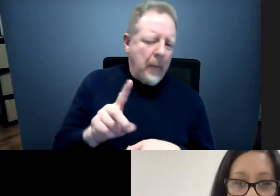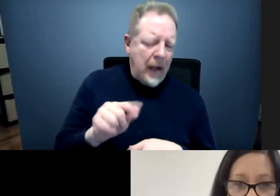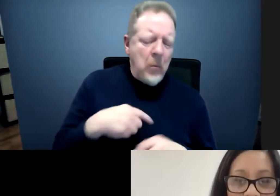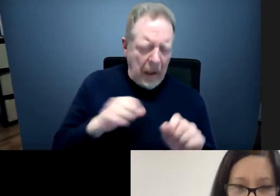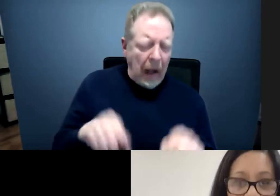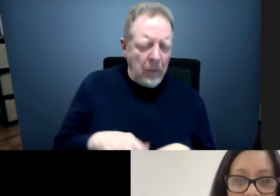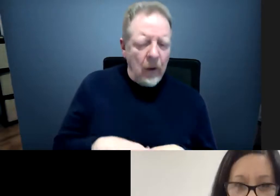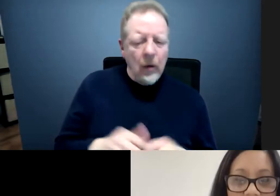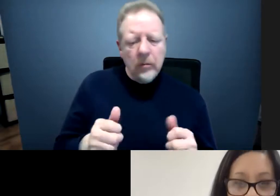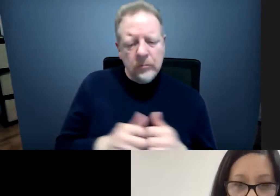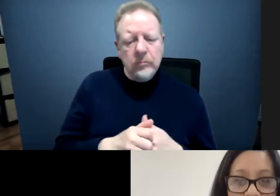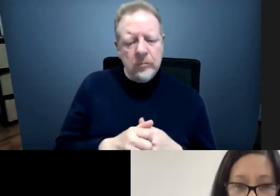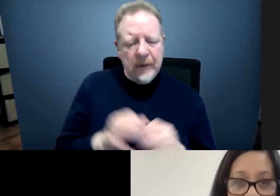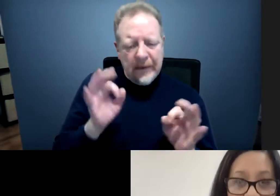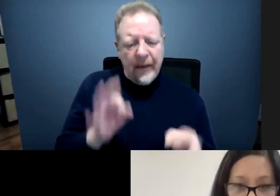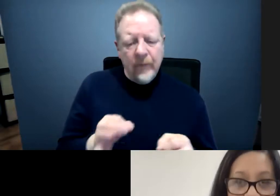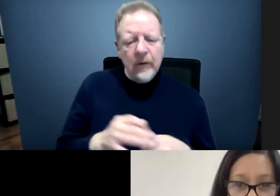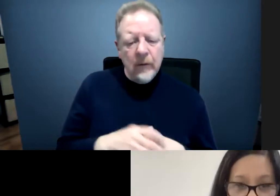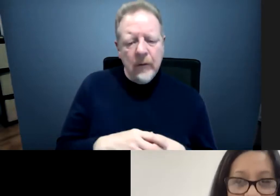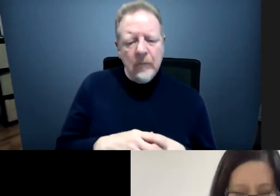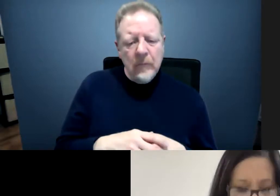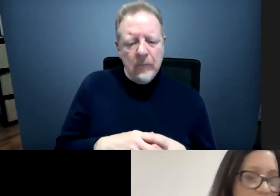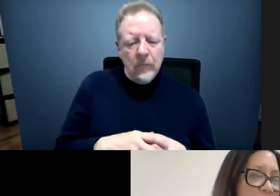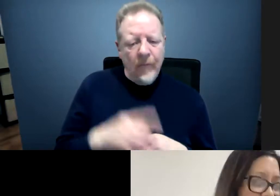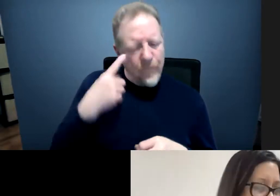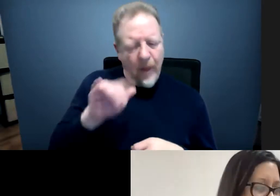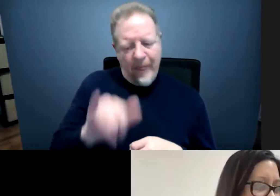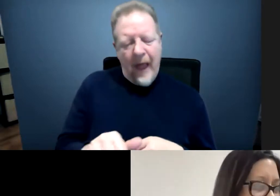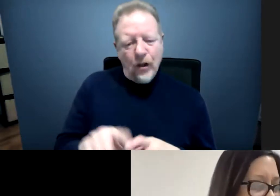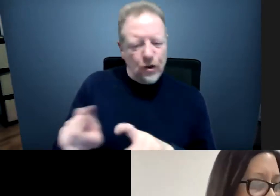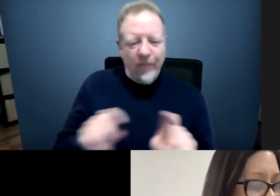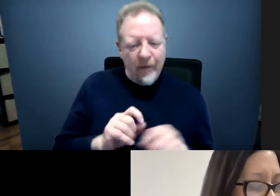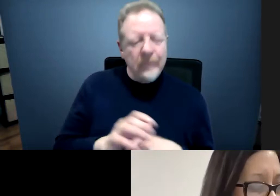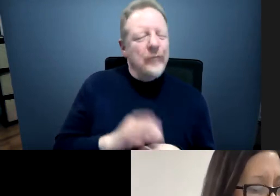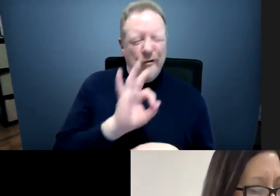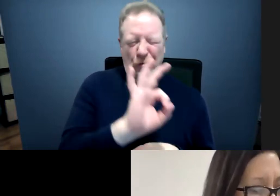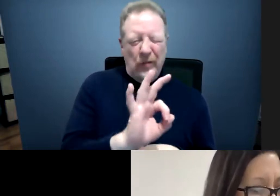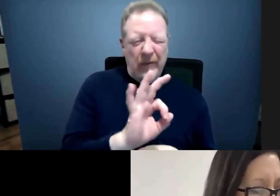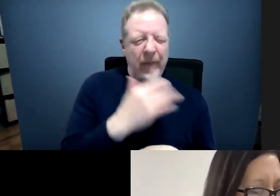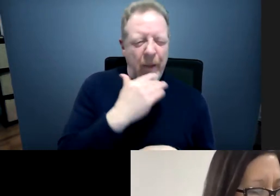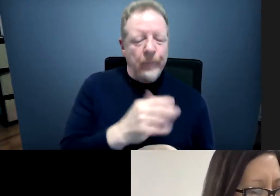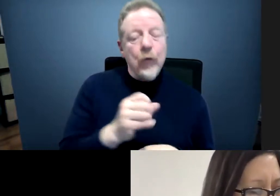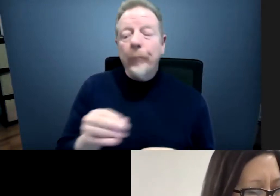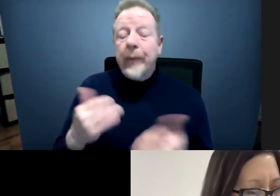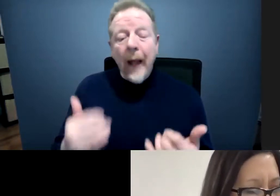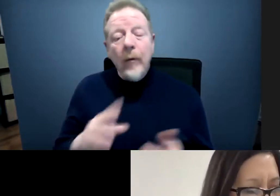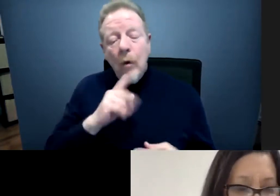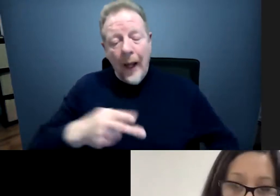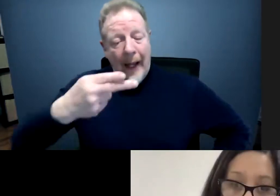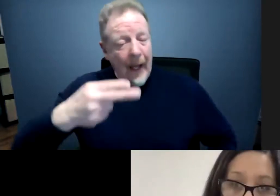the survey, if you a dedicated meeting for it. Okay, great, perfect. All right, so in terms of HSTP for goal number